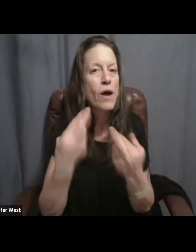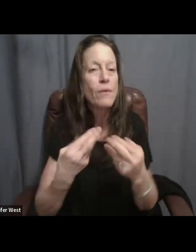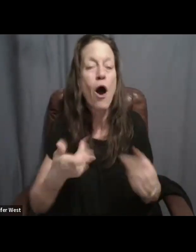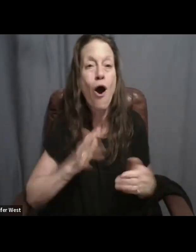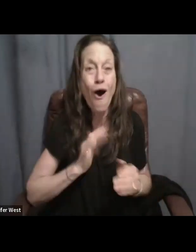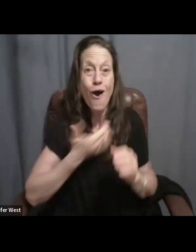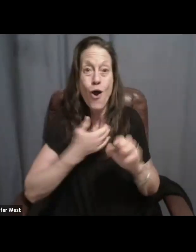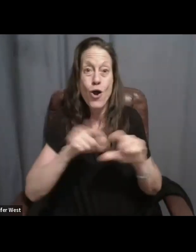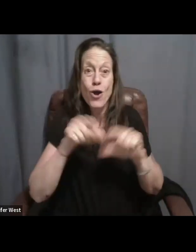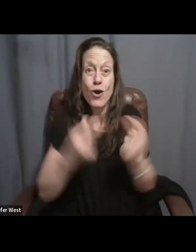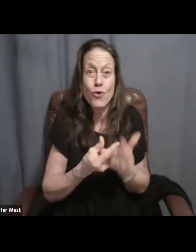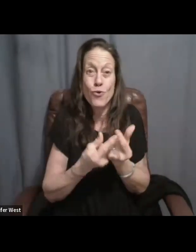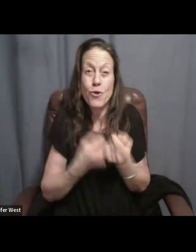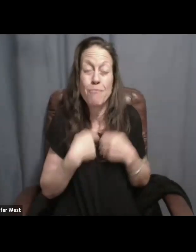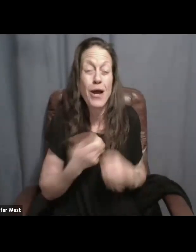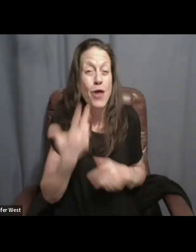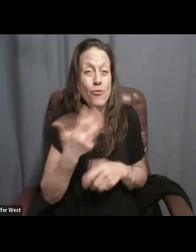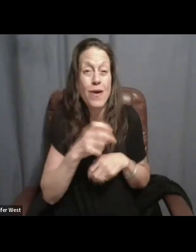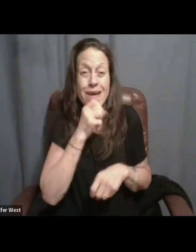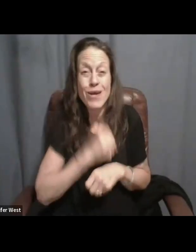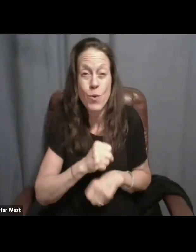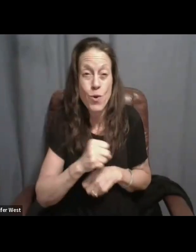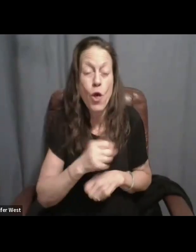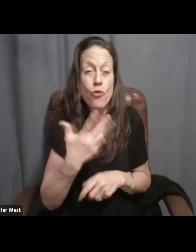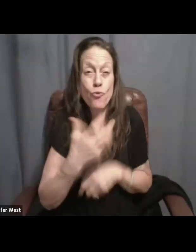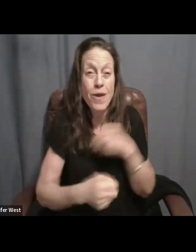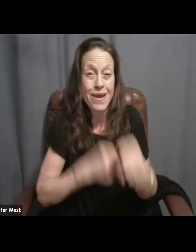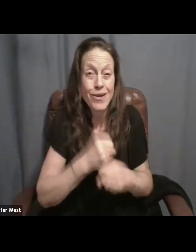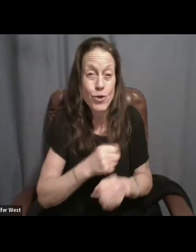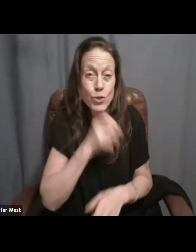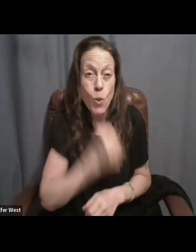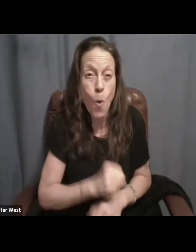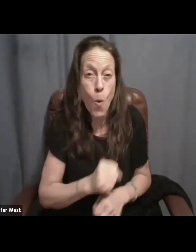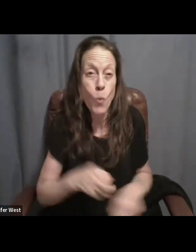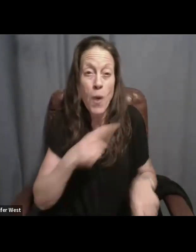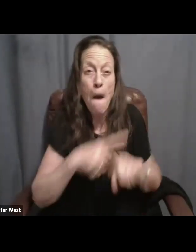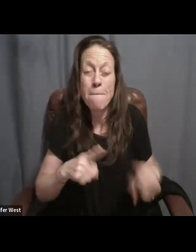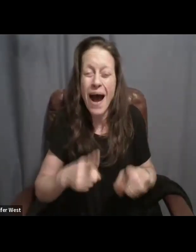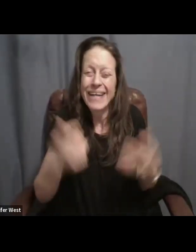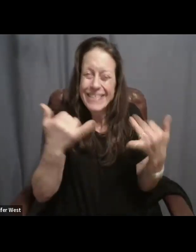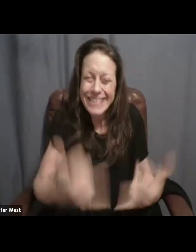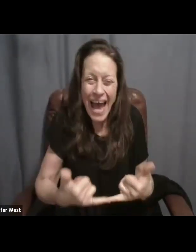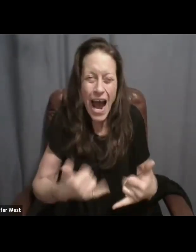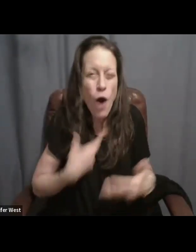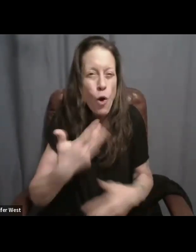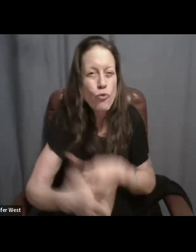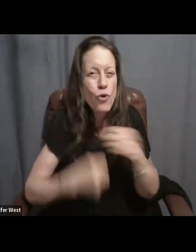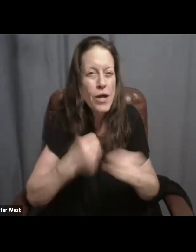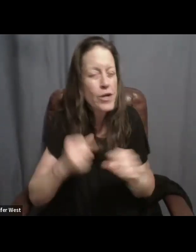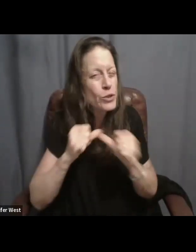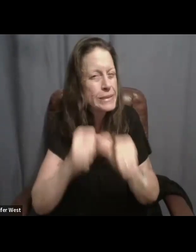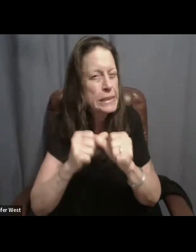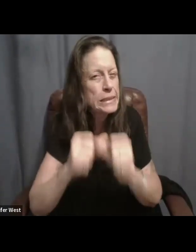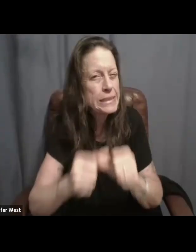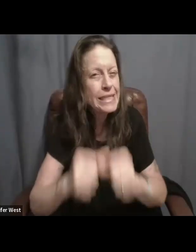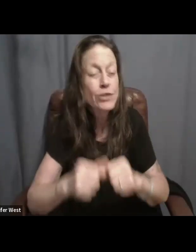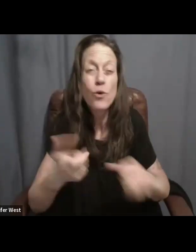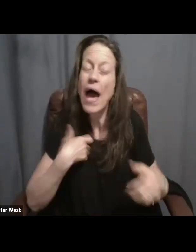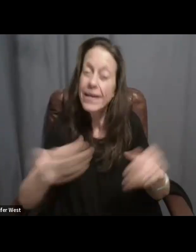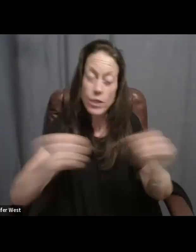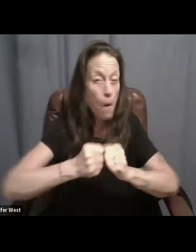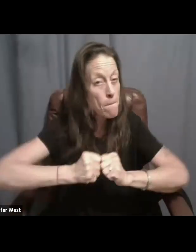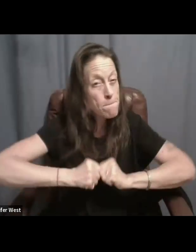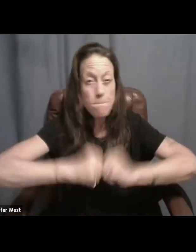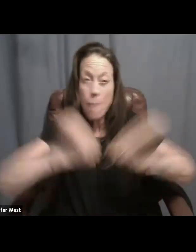it has exploded into about 40 or 50 people attending events and about